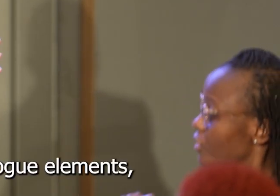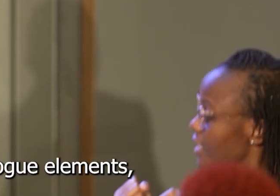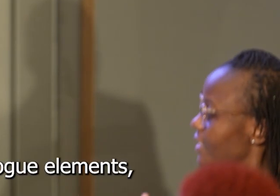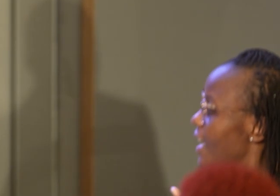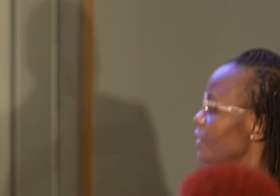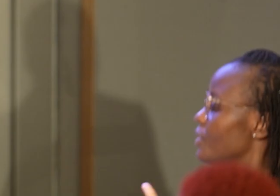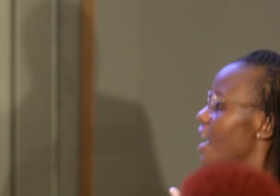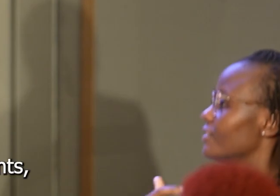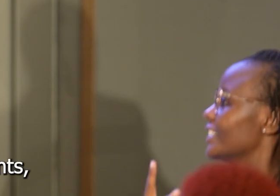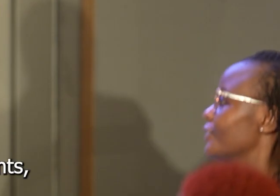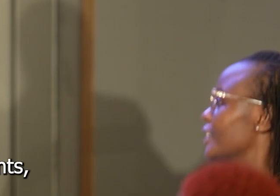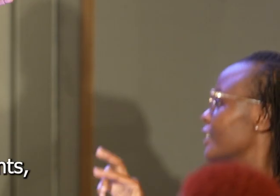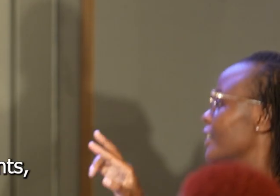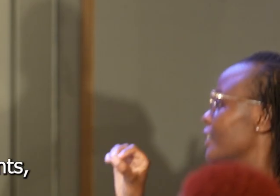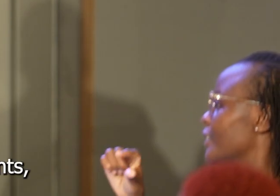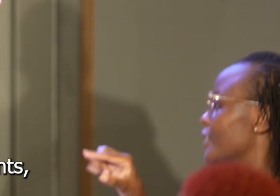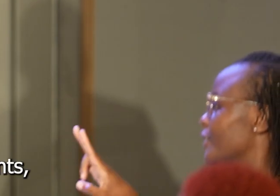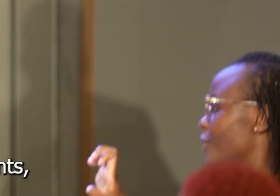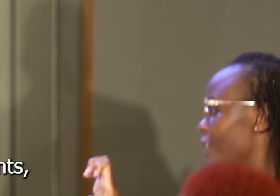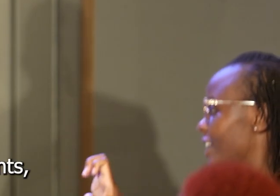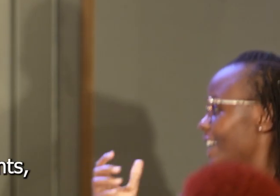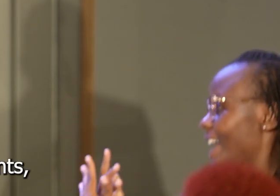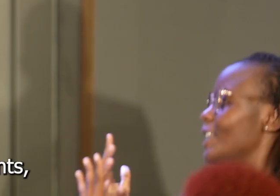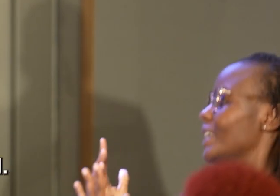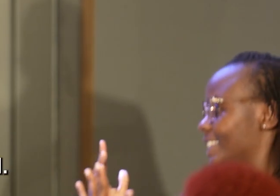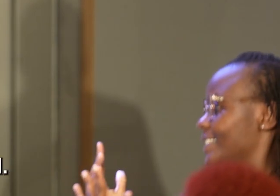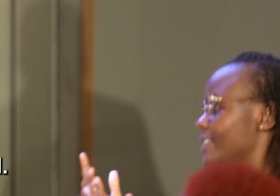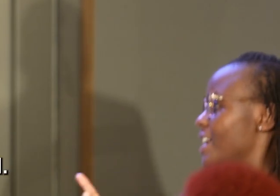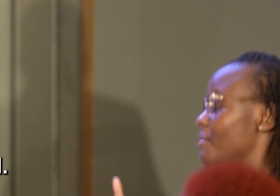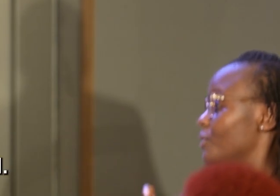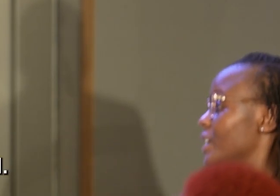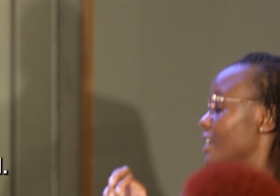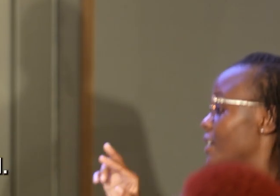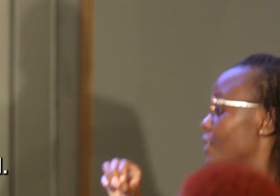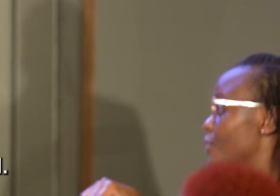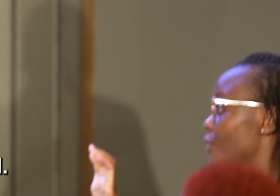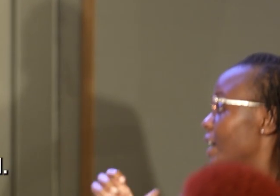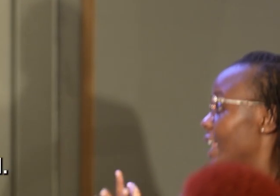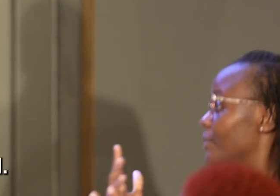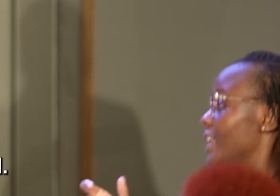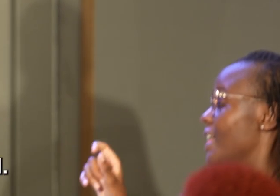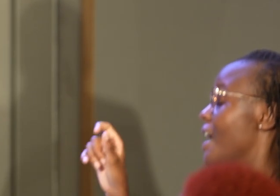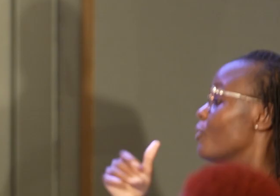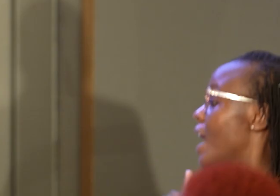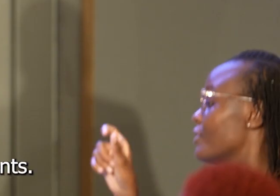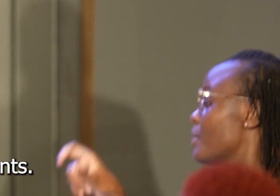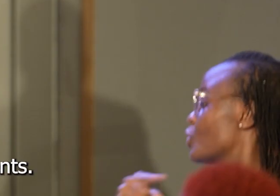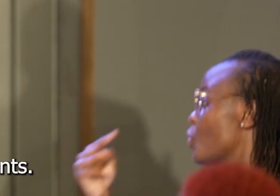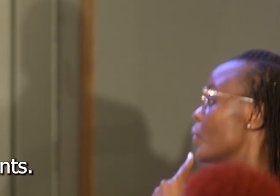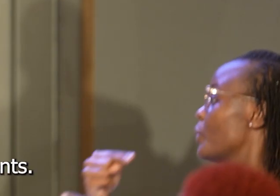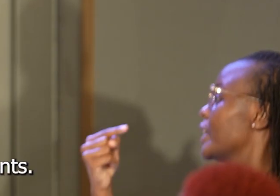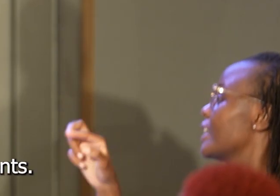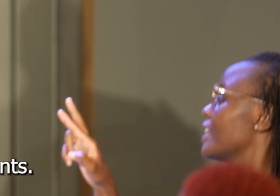rogue elements. But where we have rogue elements, there is one who wields the rod.